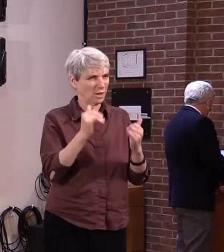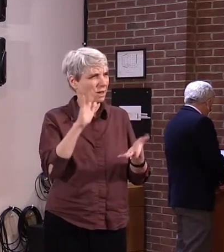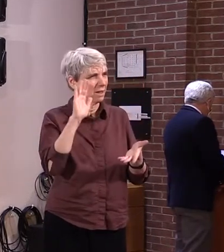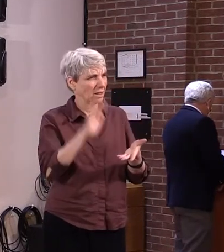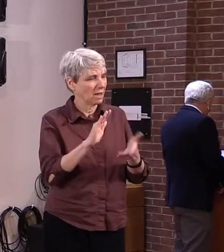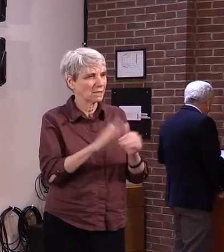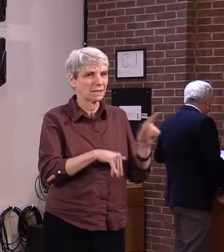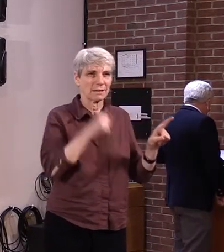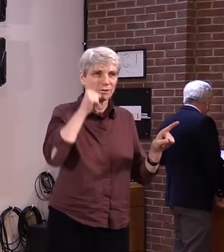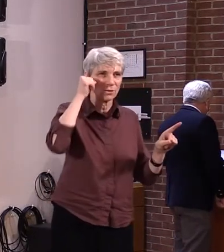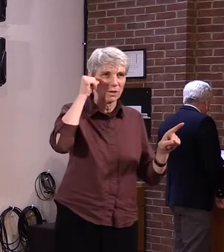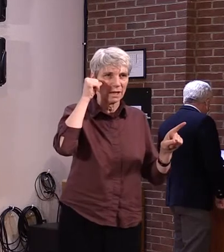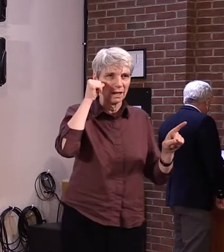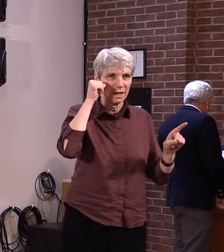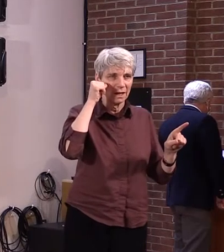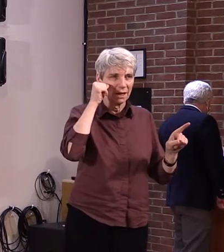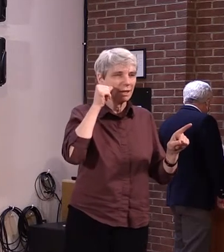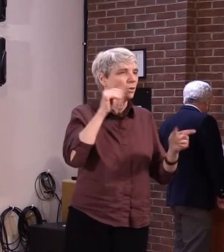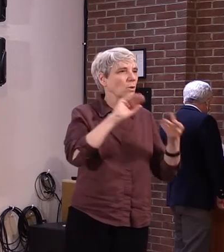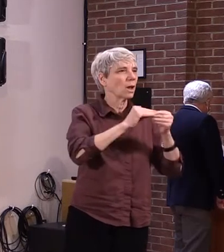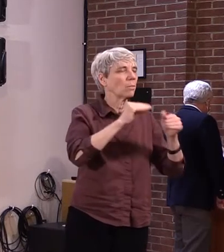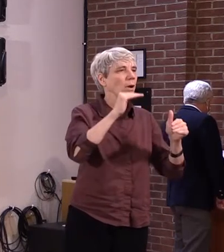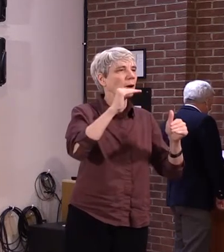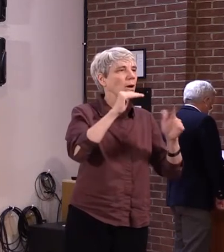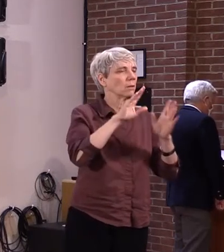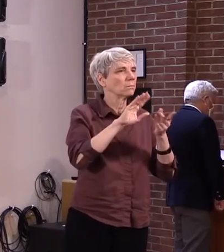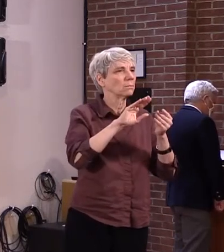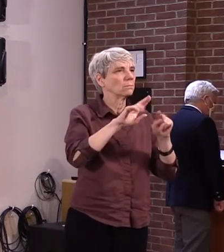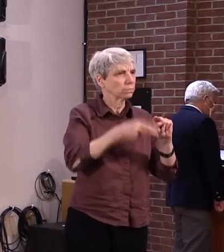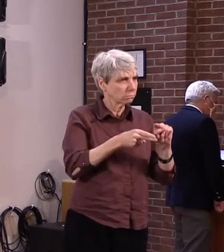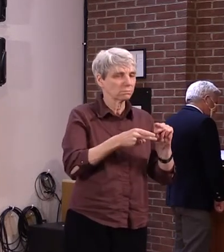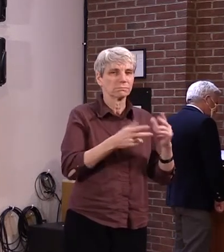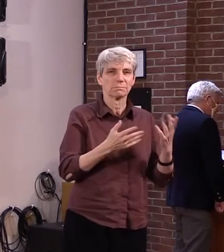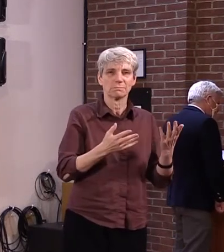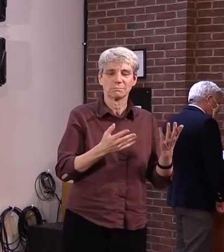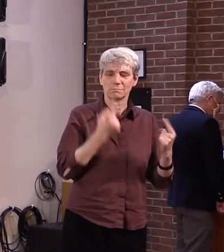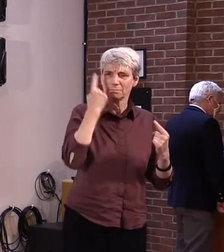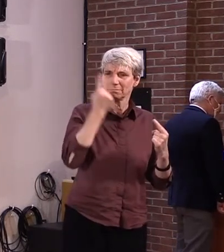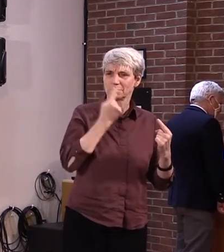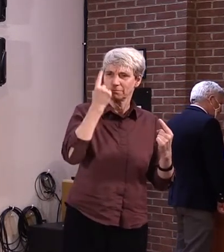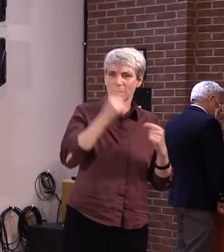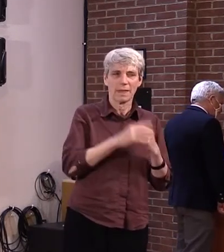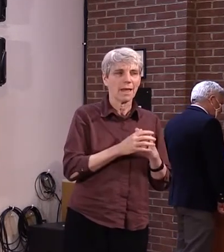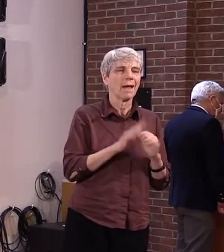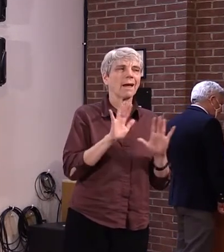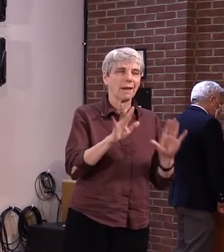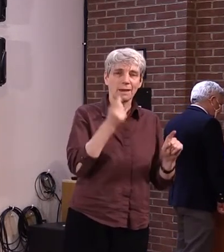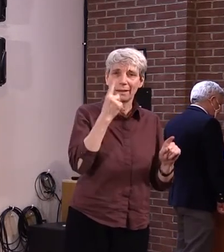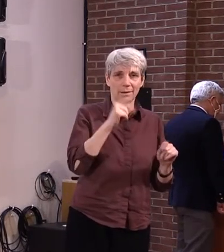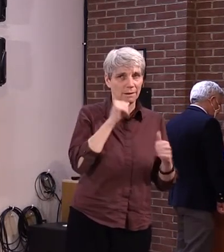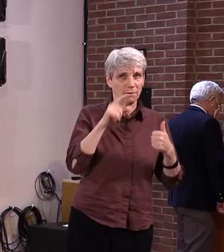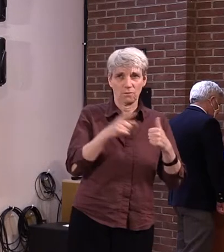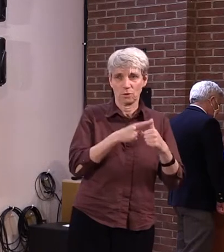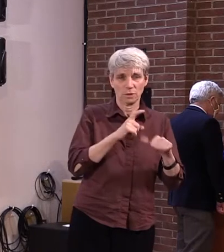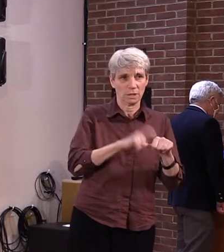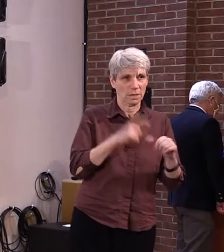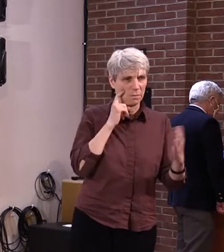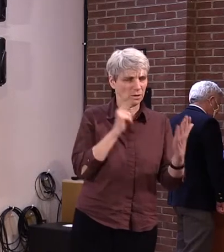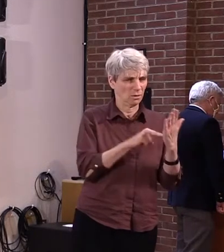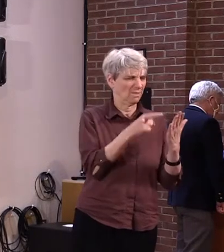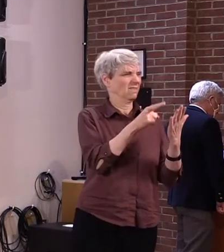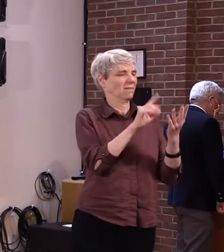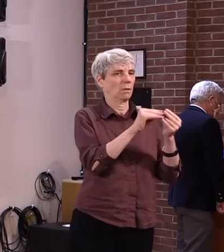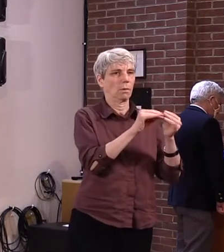I've saved and, you know, tracking that other people have done. This isn't the first time that I've noticed the data kind